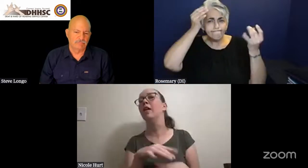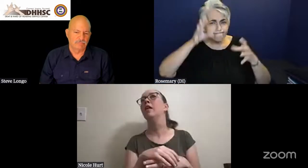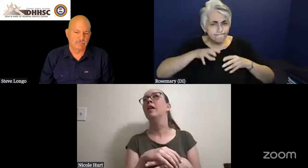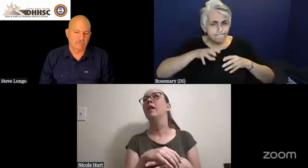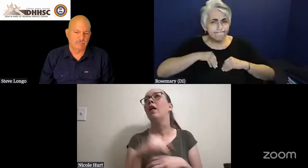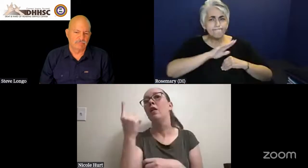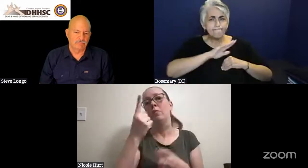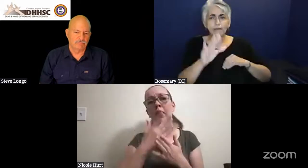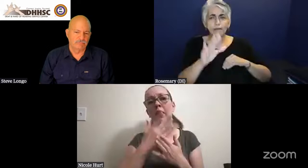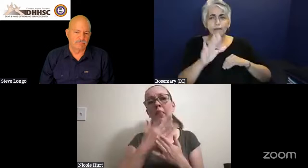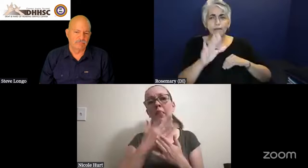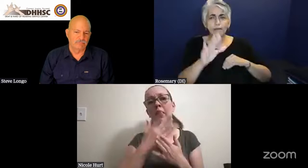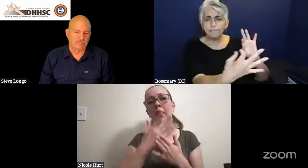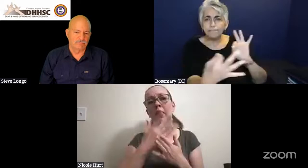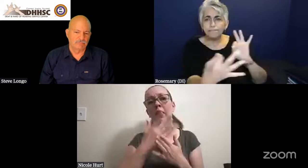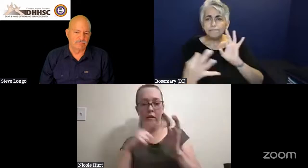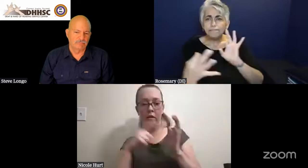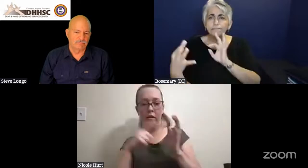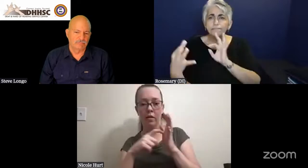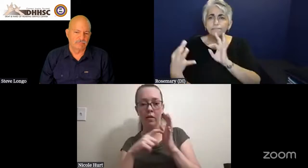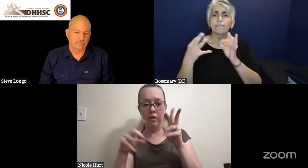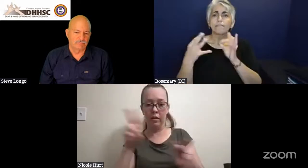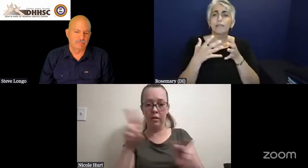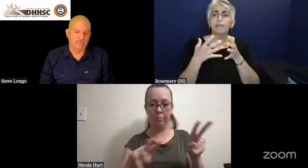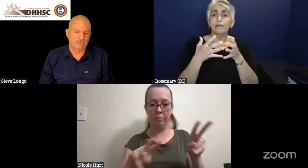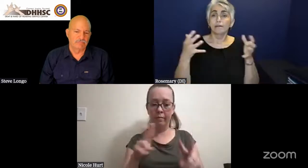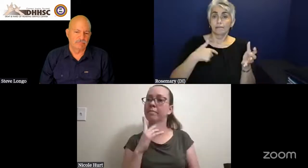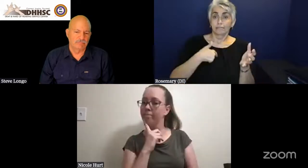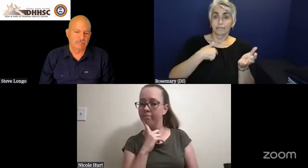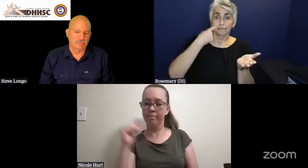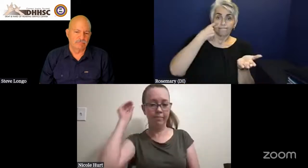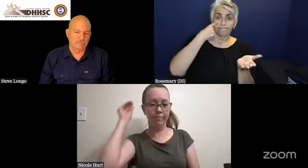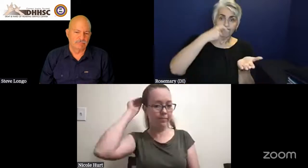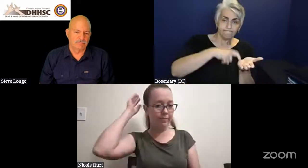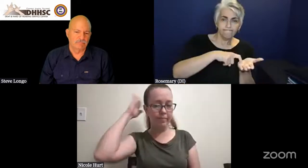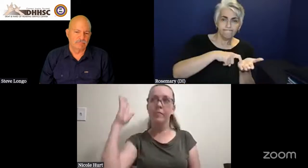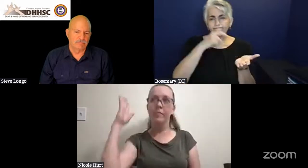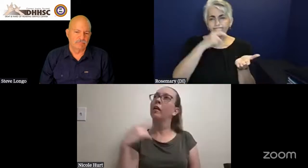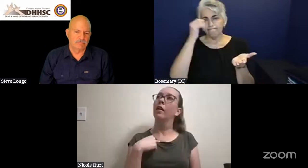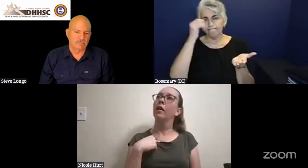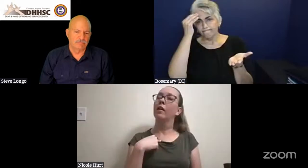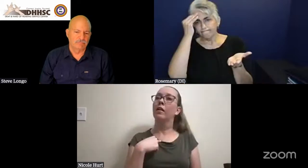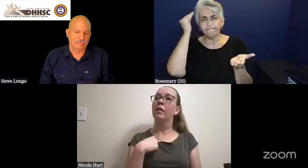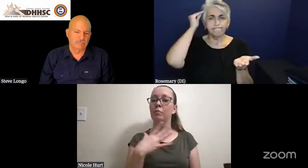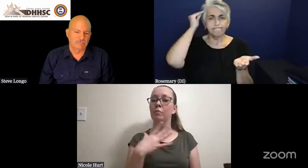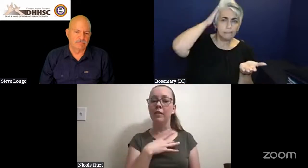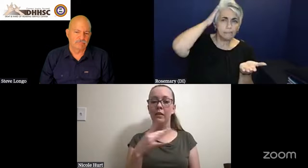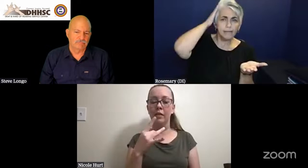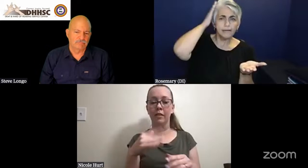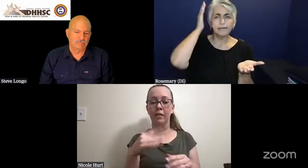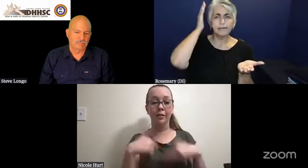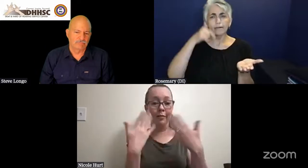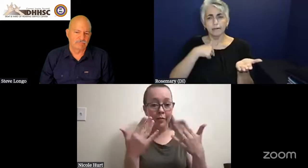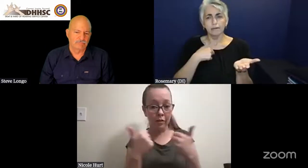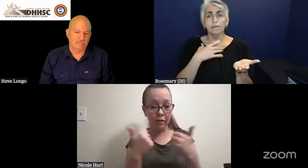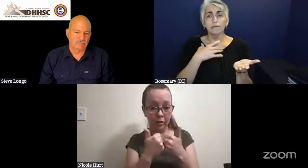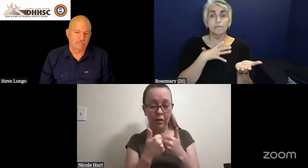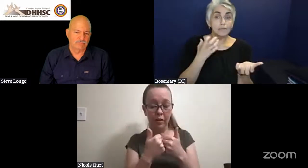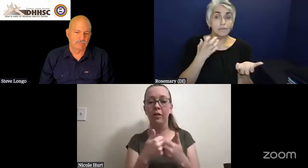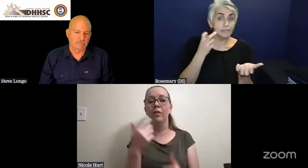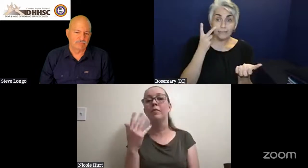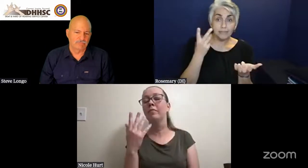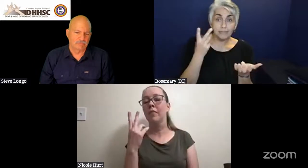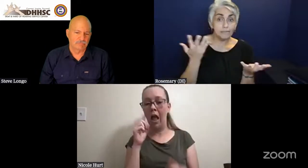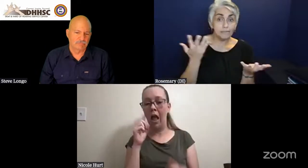good turnout. We got a lot of good feedback. We received that feedback well. What I've noticed